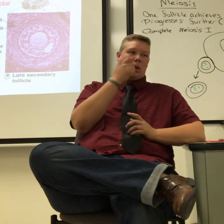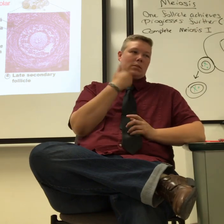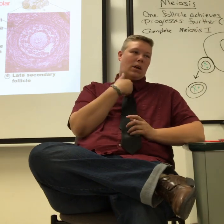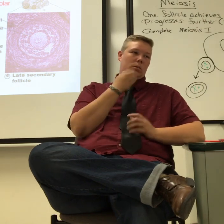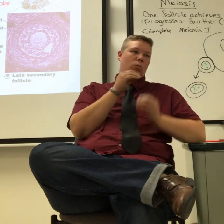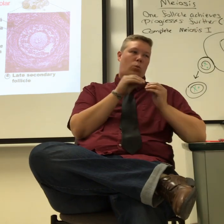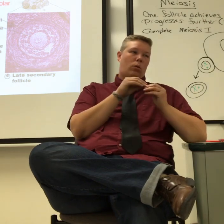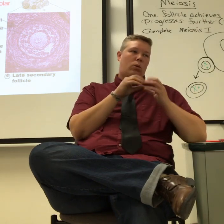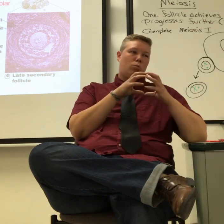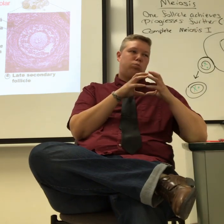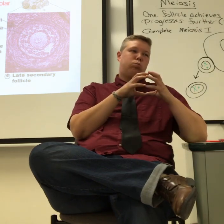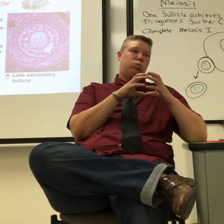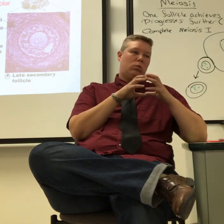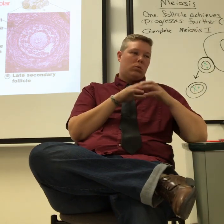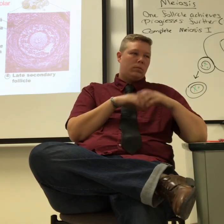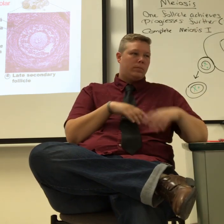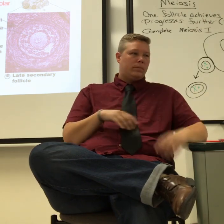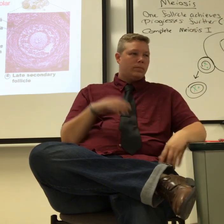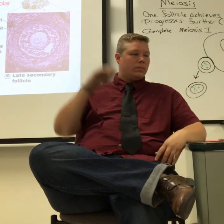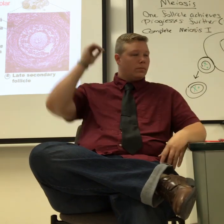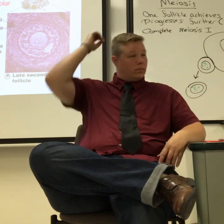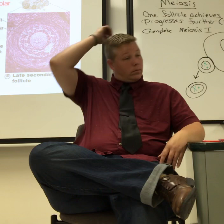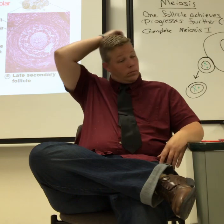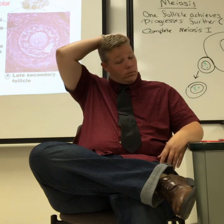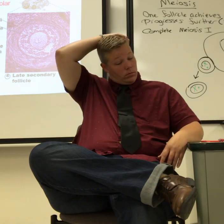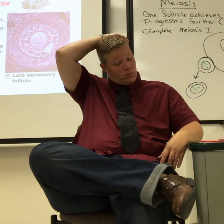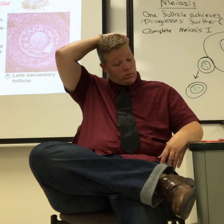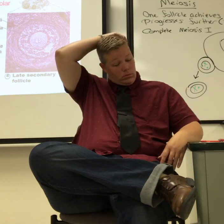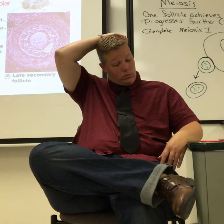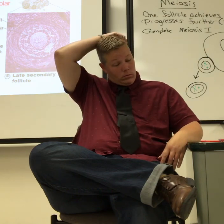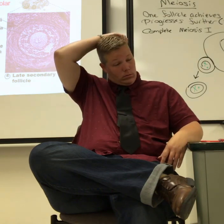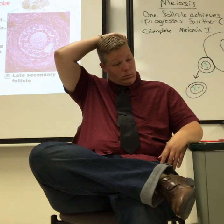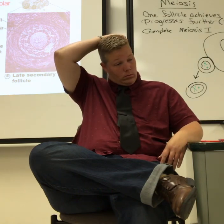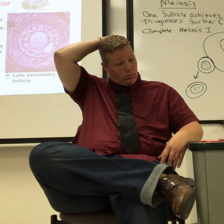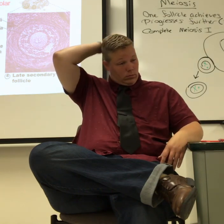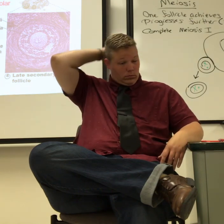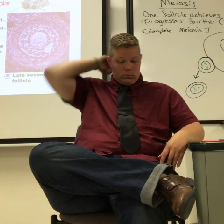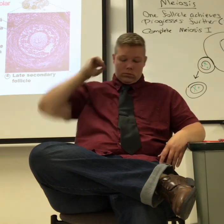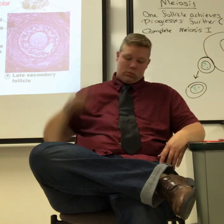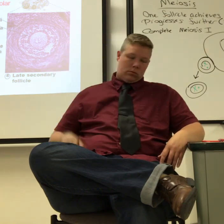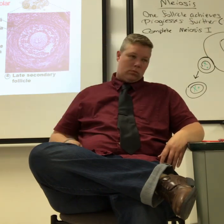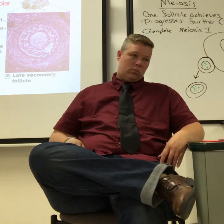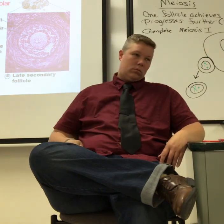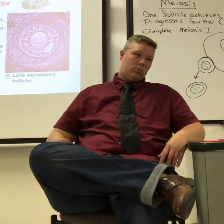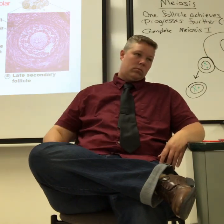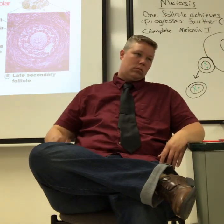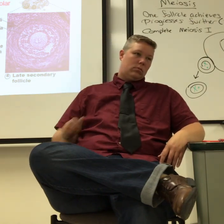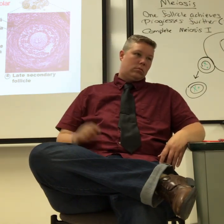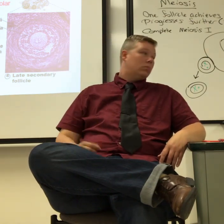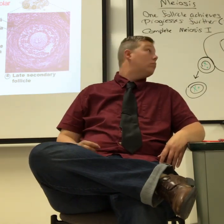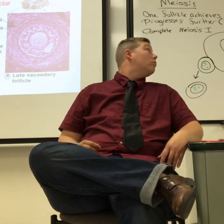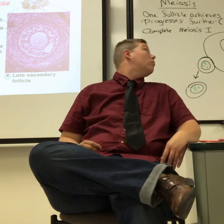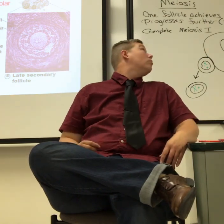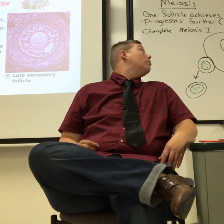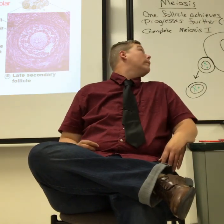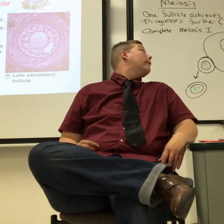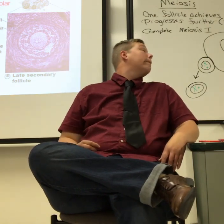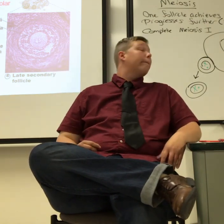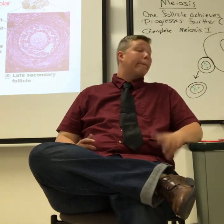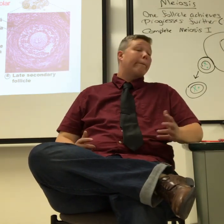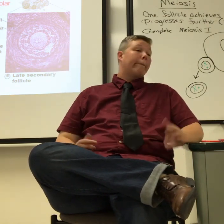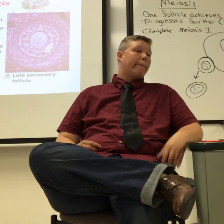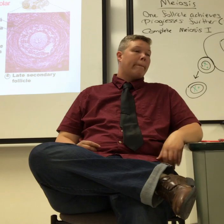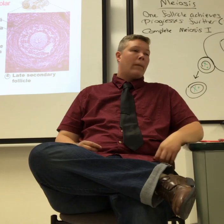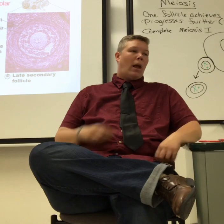I happen to divide it in a way so I've got all the purple chromosomes. One long, one short. Okay,